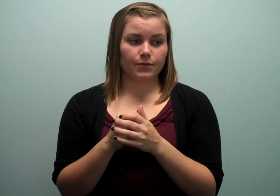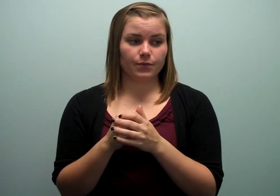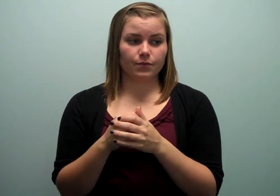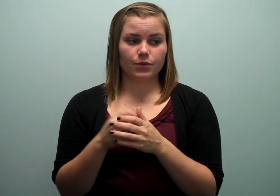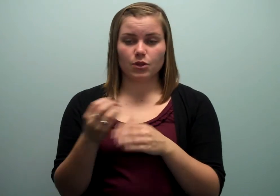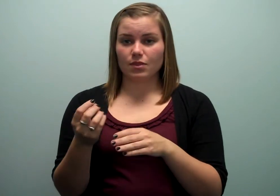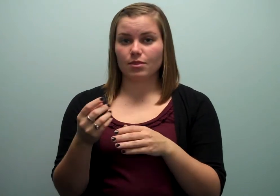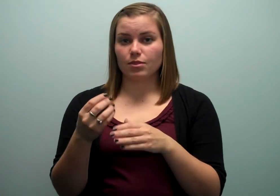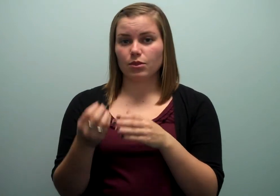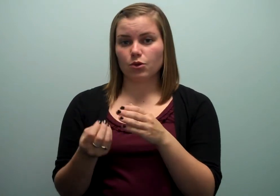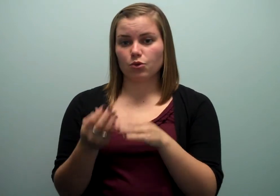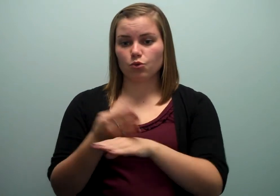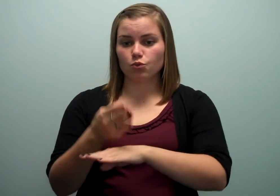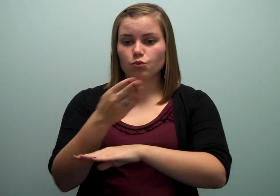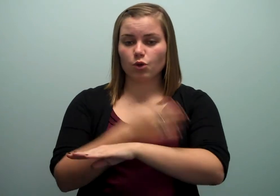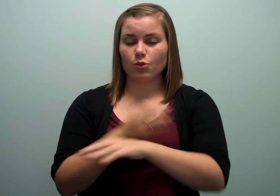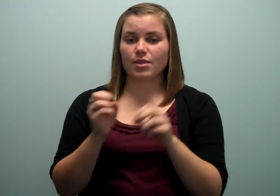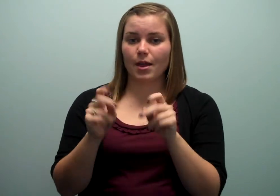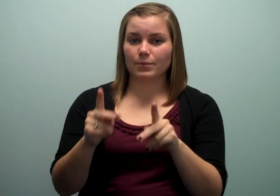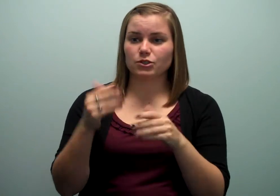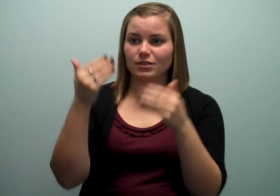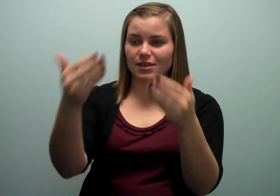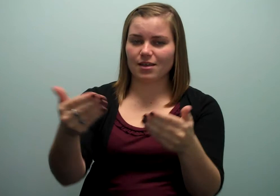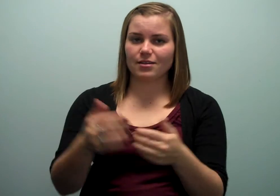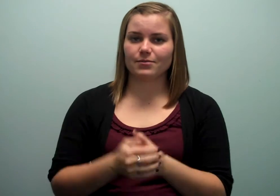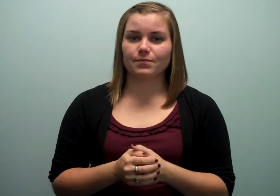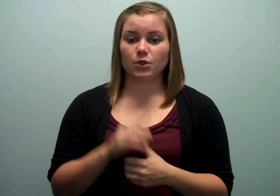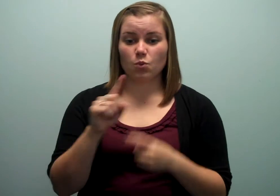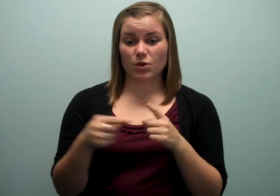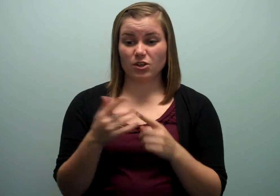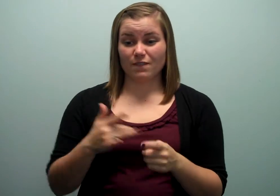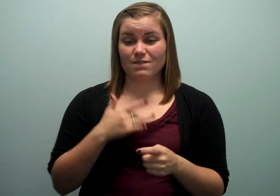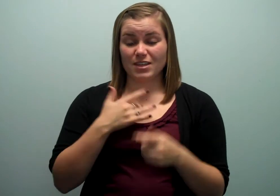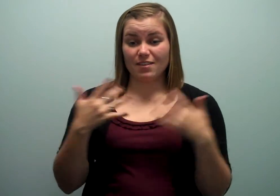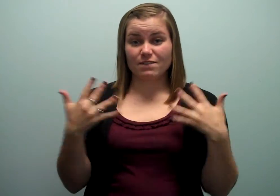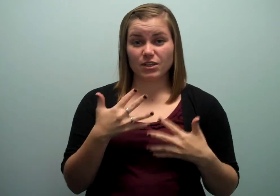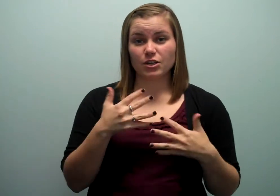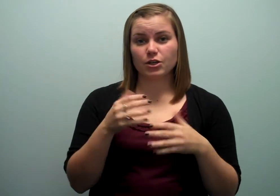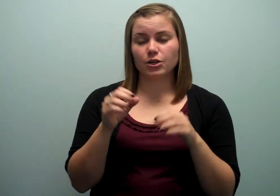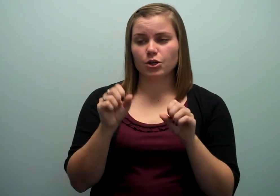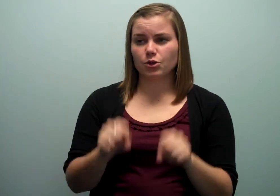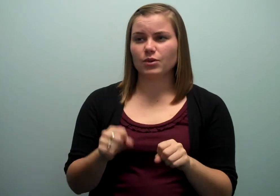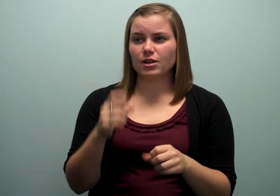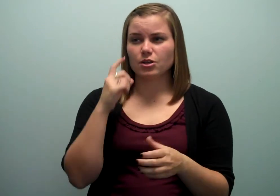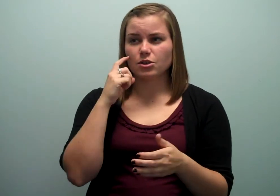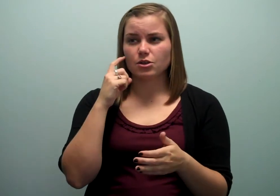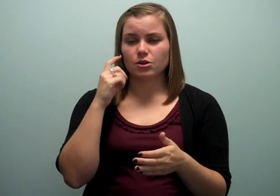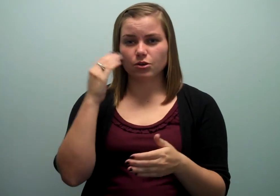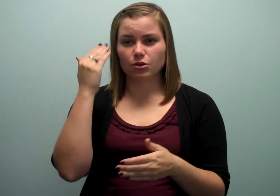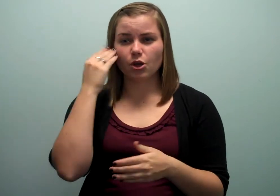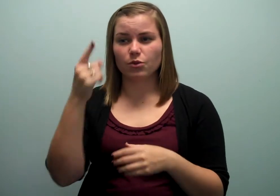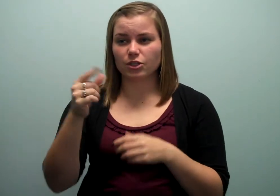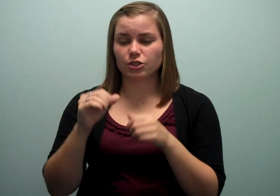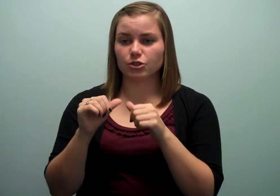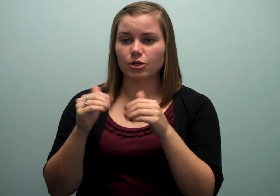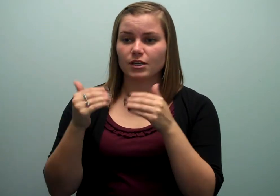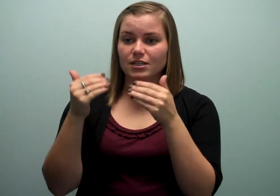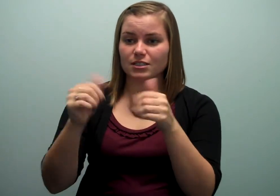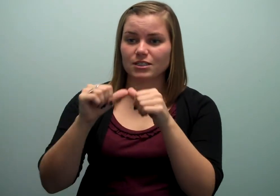growth opportunity ahead. So when you felt the fear, you would know that you're actually moving in the right